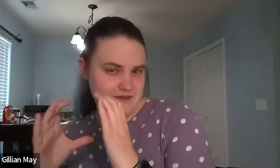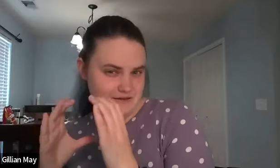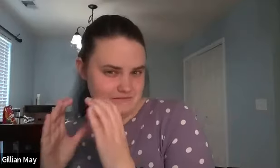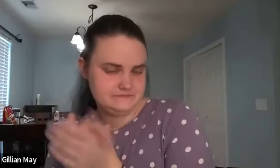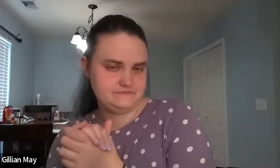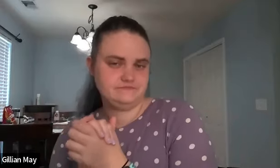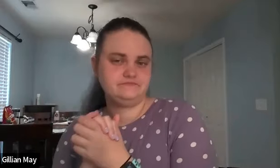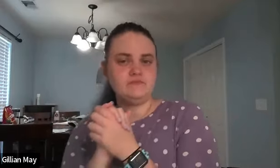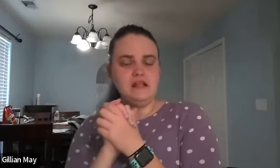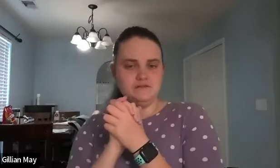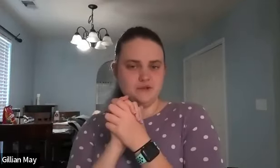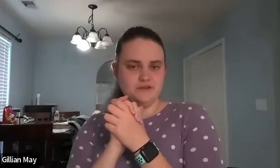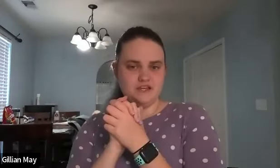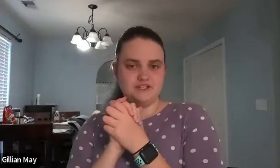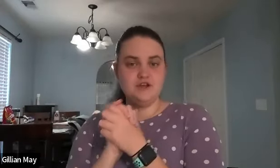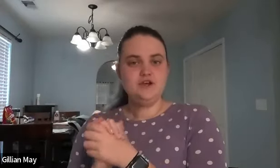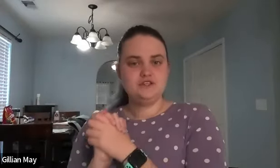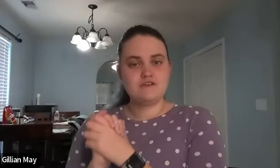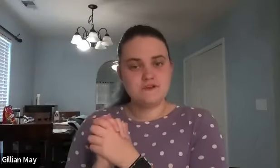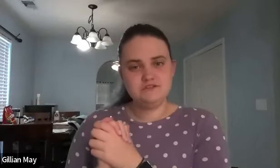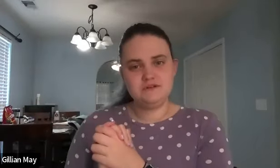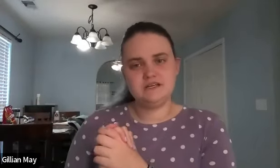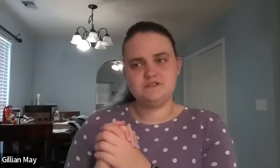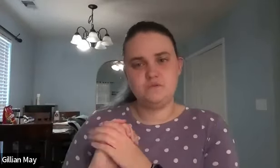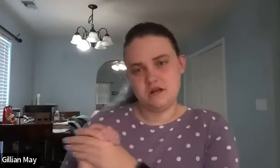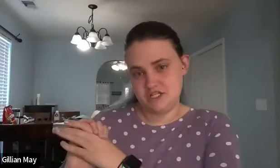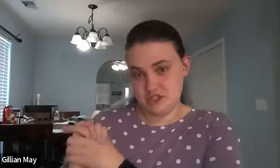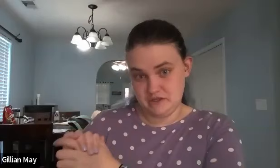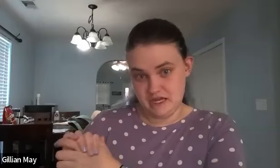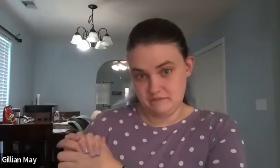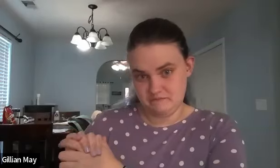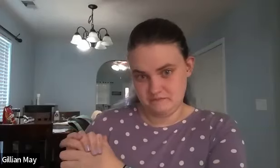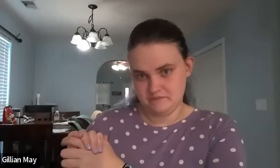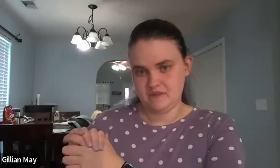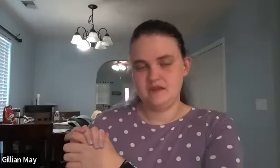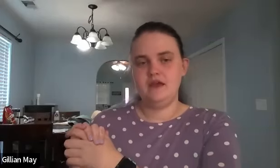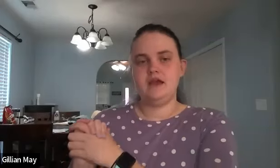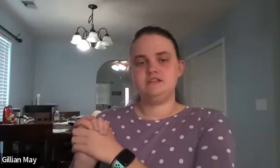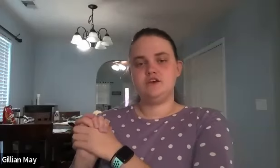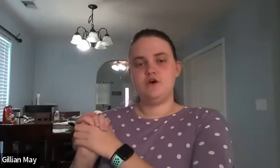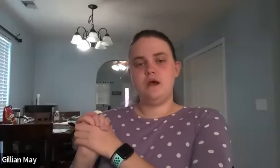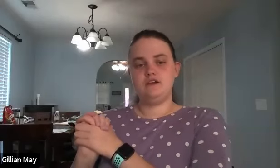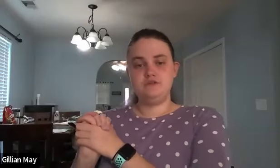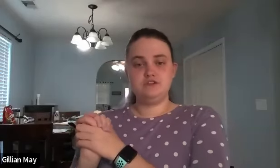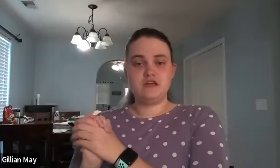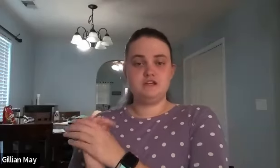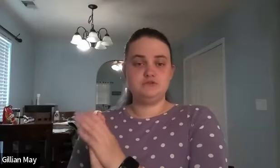something of a communication. So the first one is, what is your name? And so how you would do that is you would